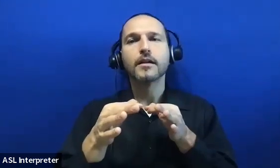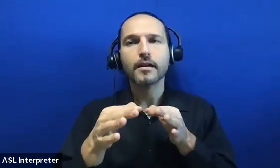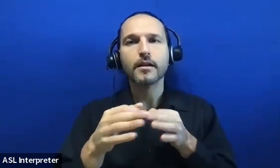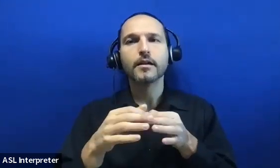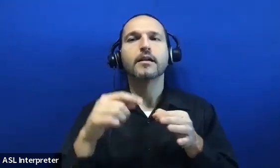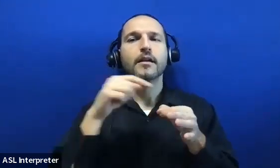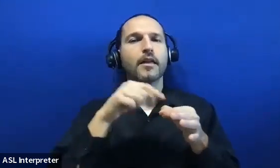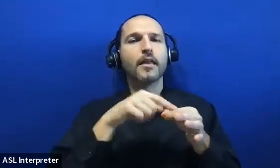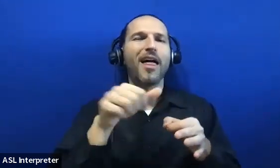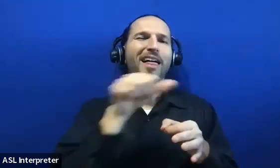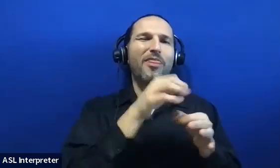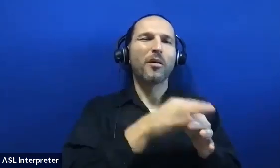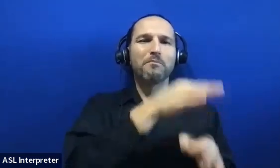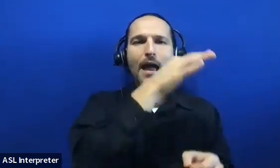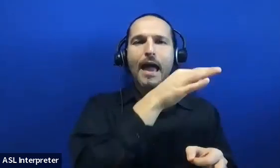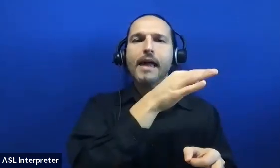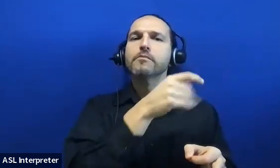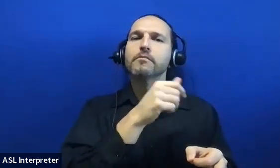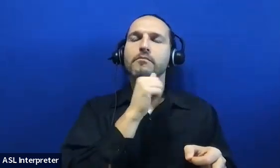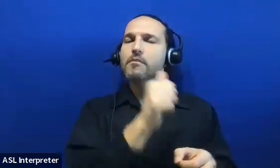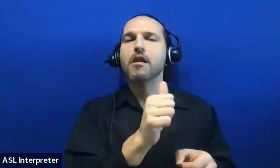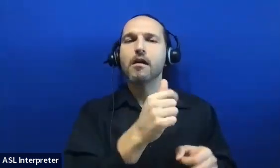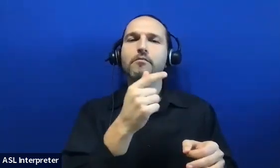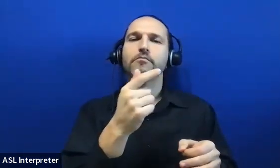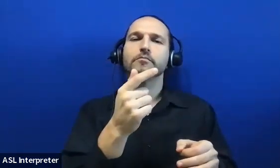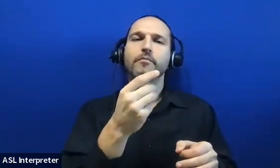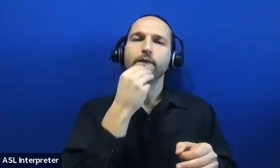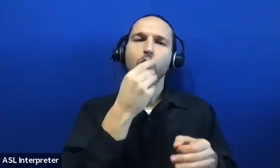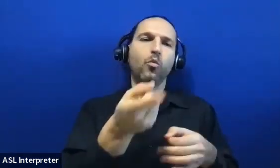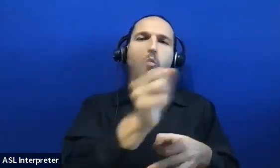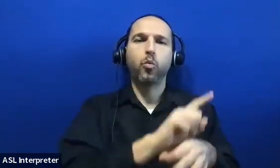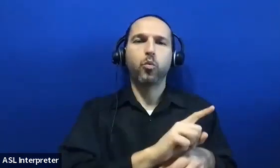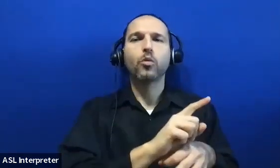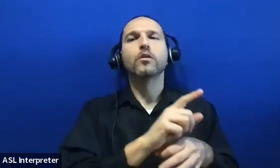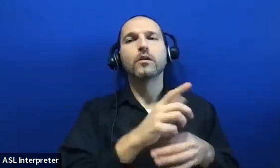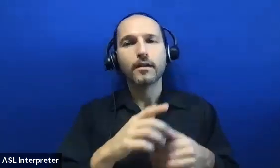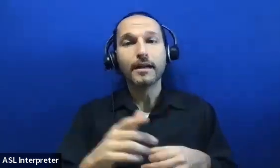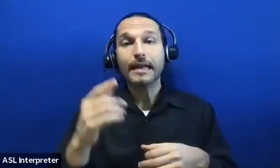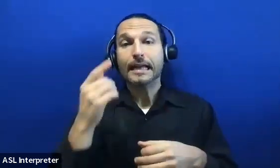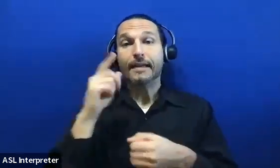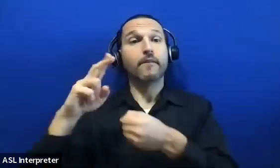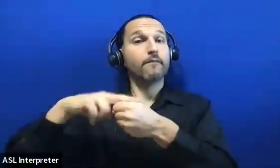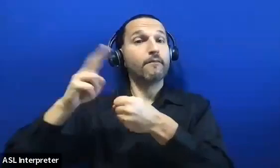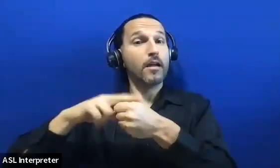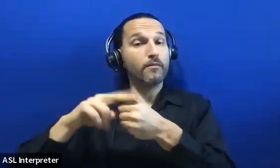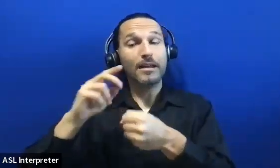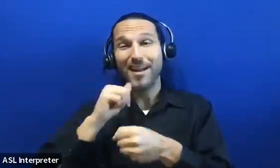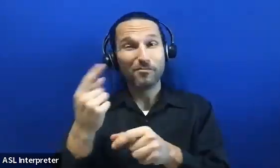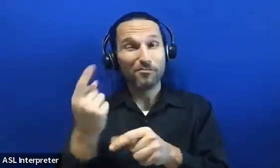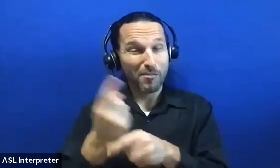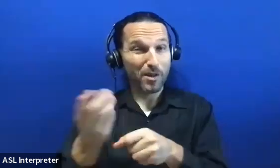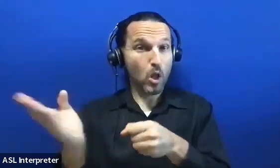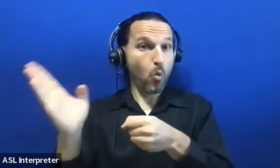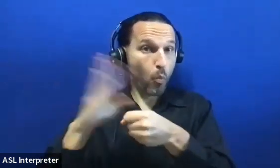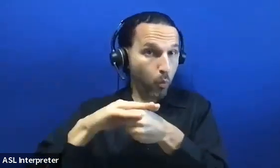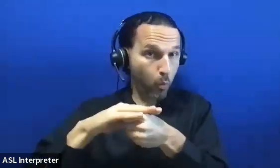out of the way. And all of these potential valves, if they are not closing properly, if